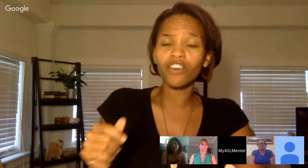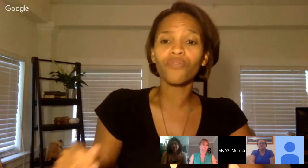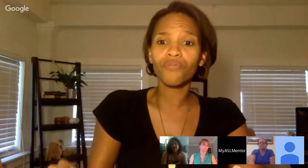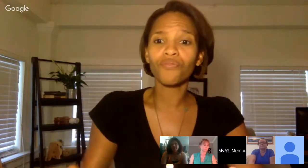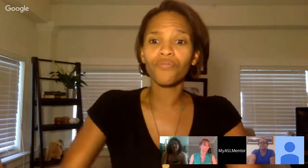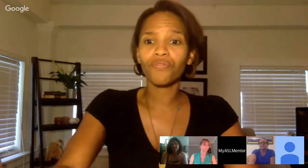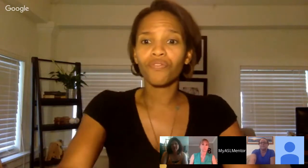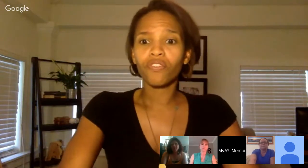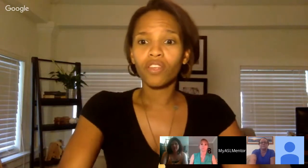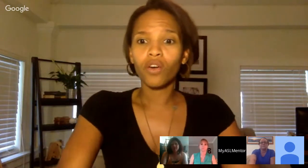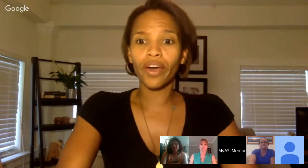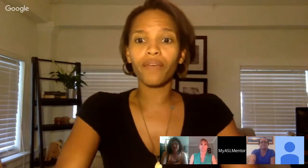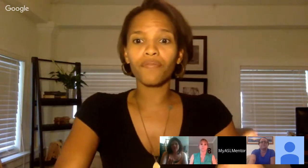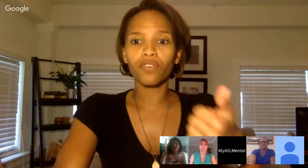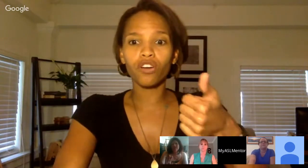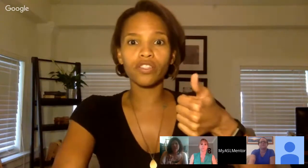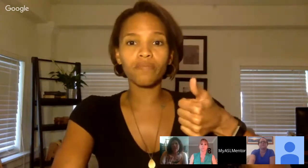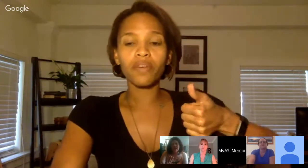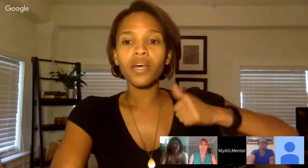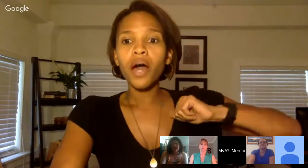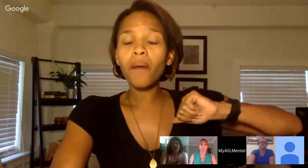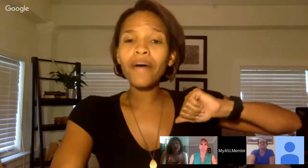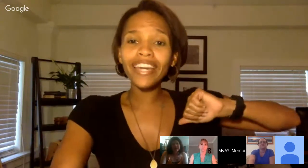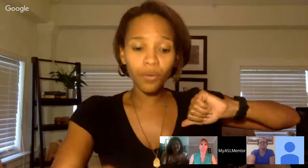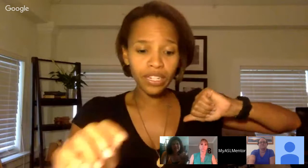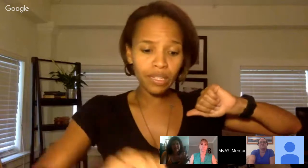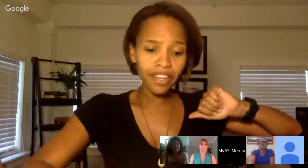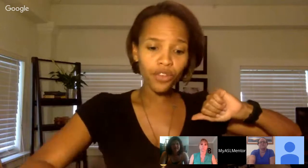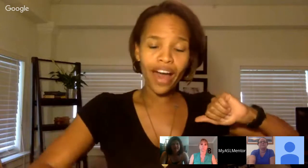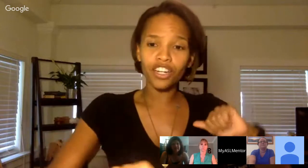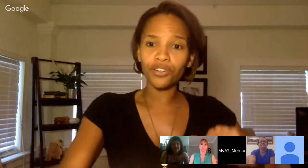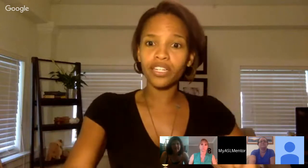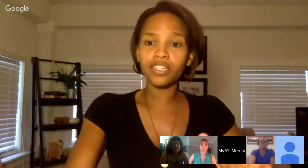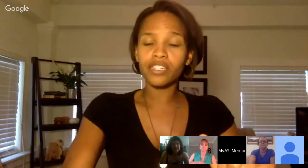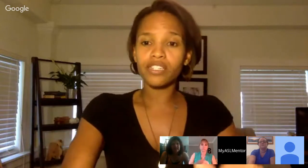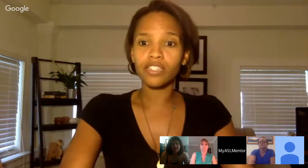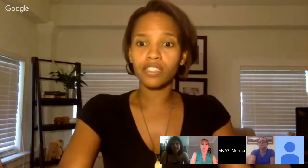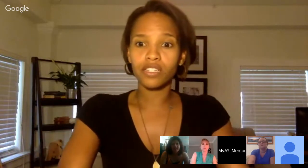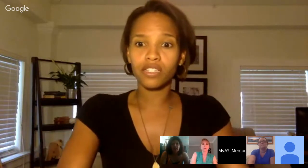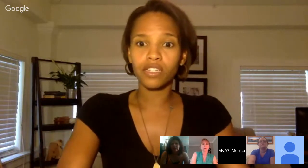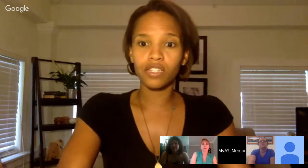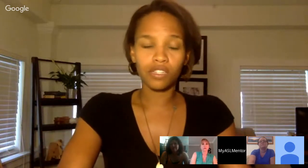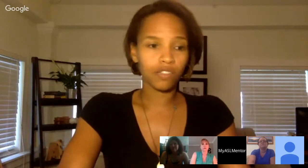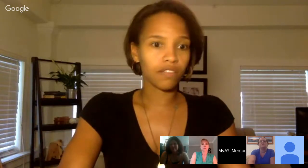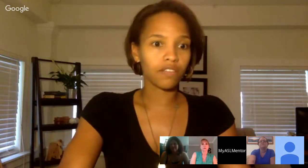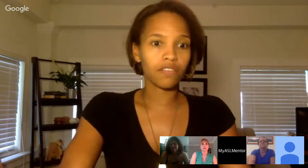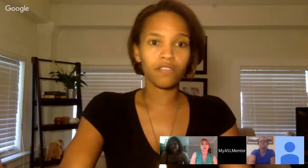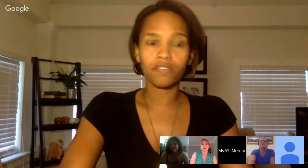of the video? Okay, awesome. Peggy, what's something that you had on your list?